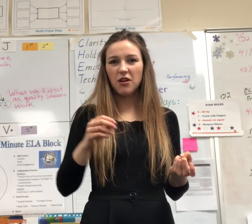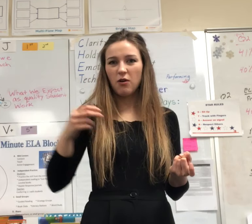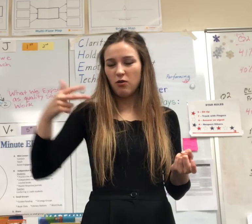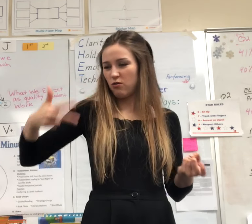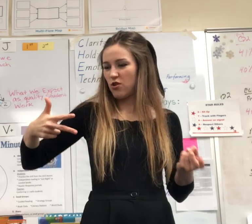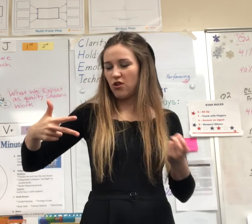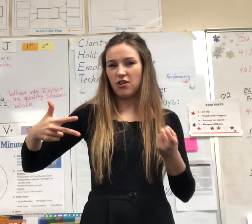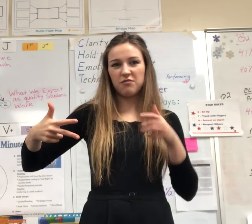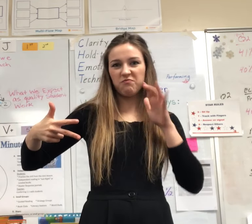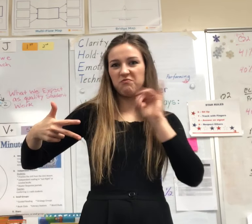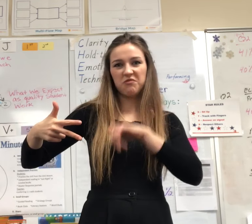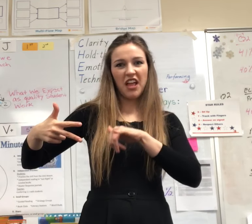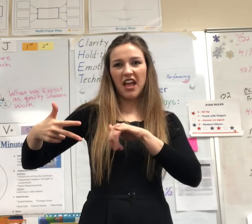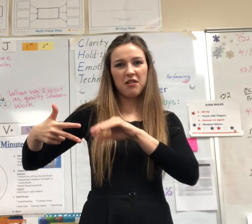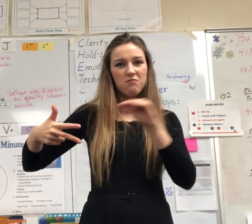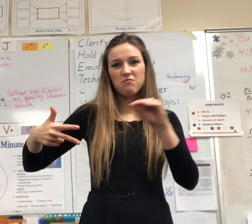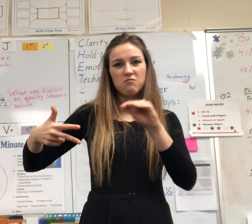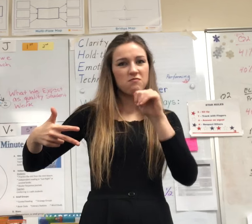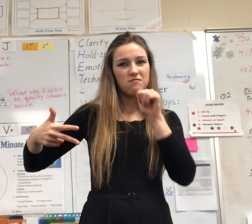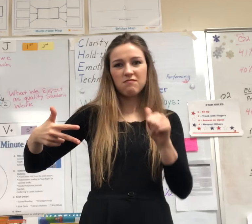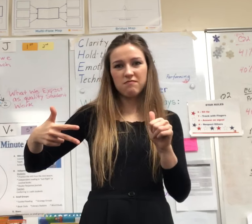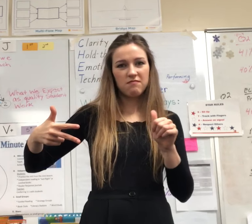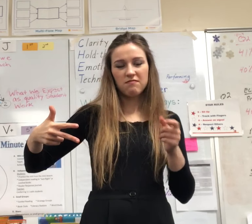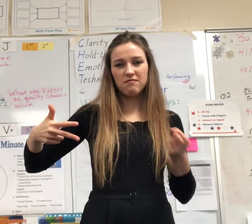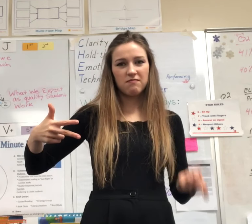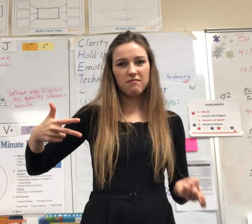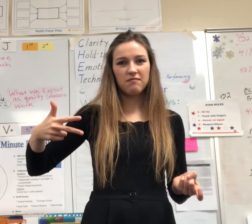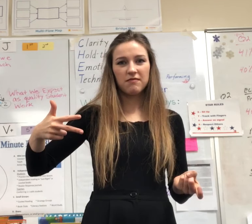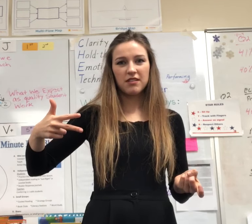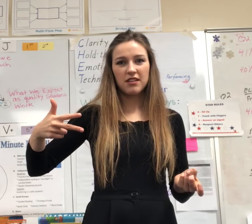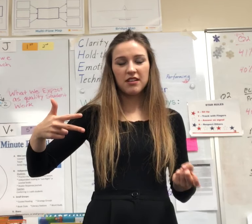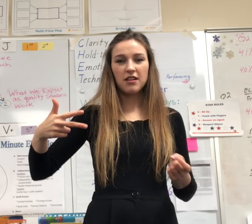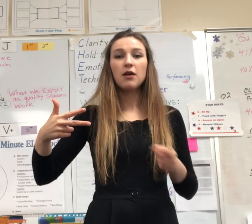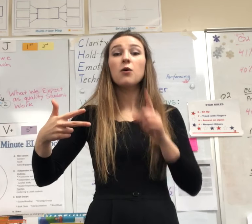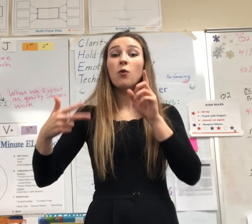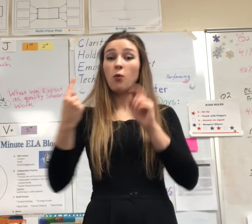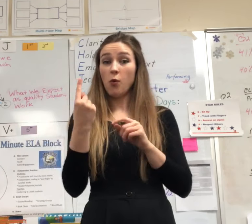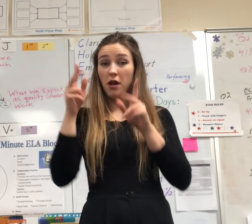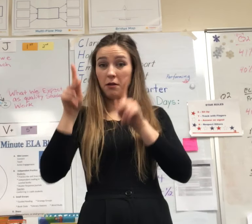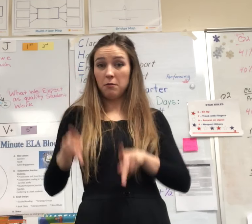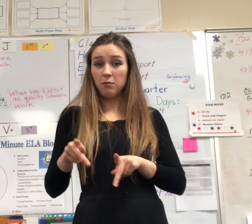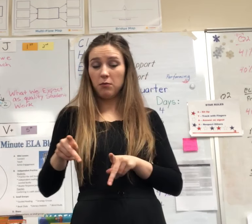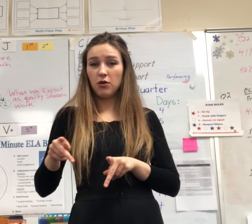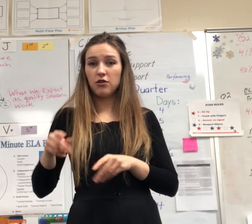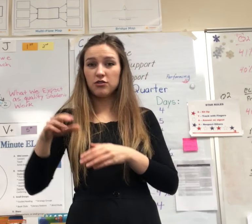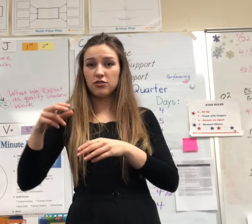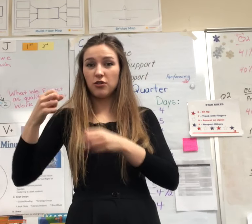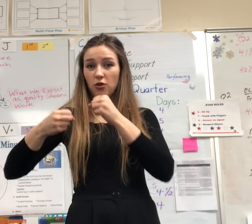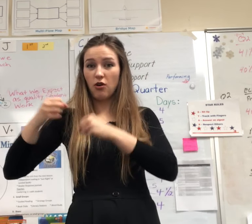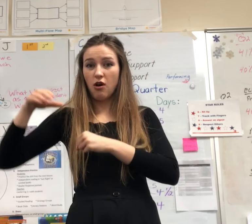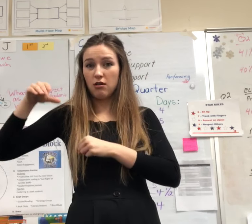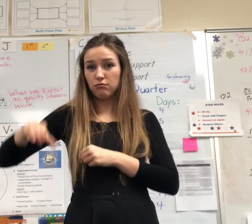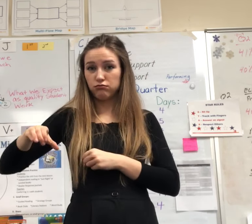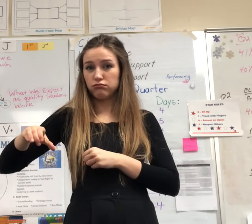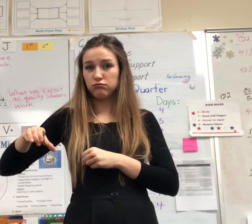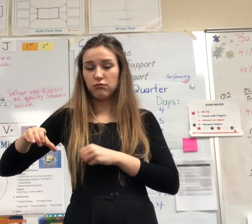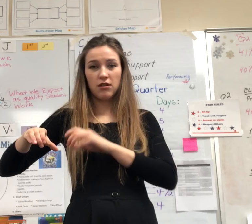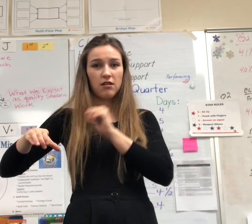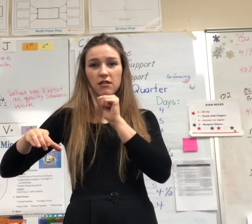it go backwards? So, no, someone's holding it. Once you put however many washers you're going to put on here,